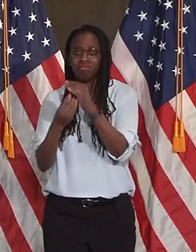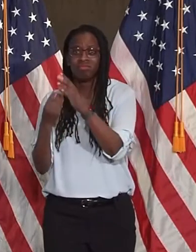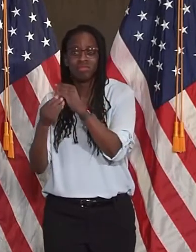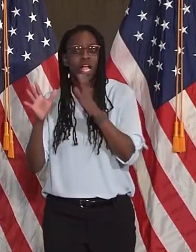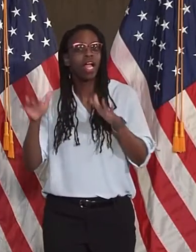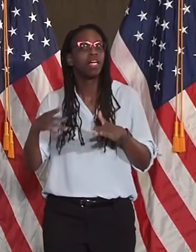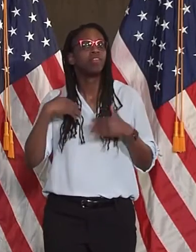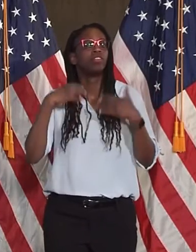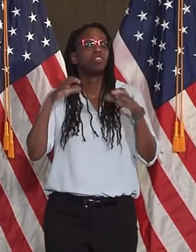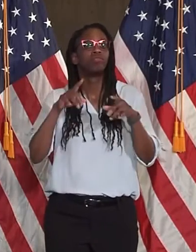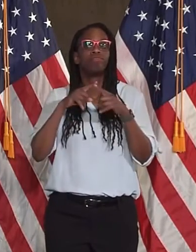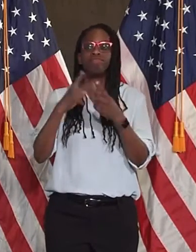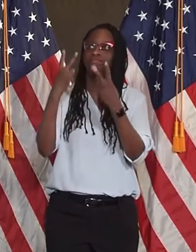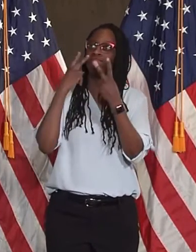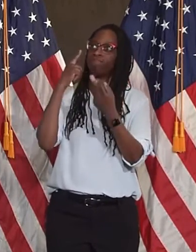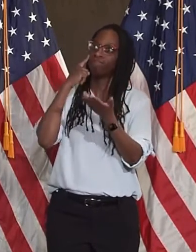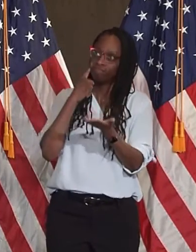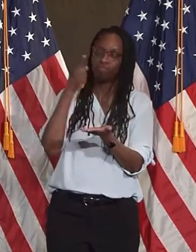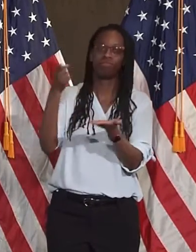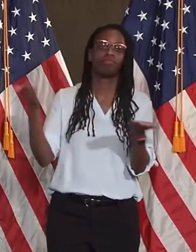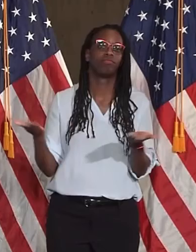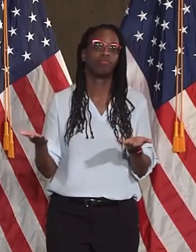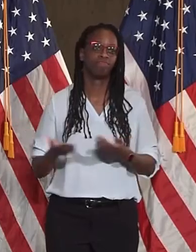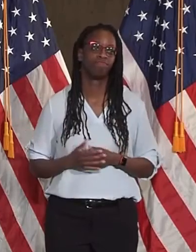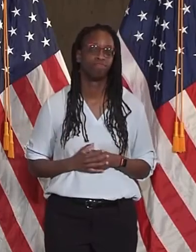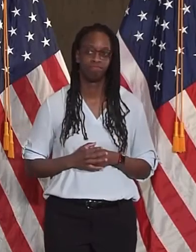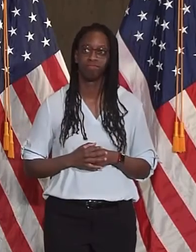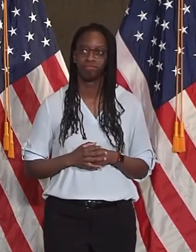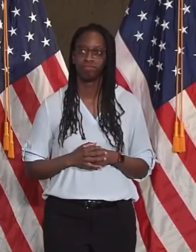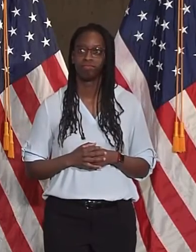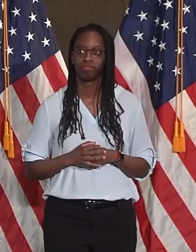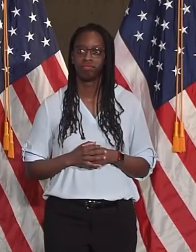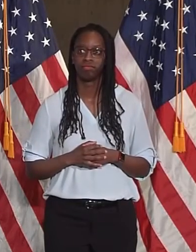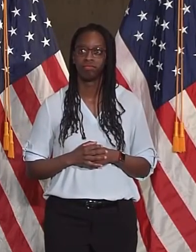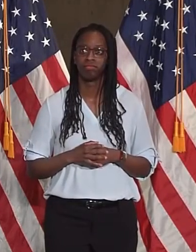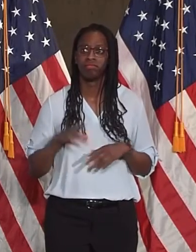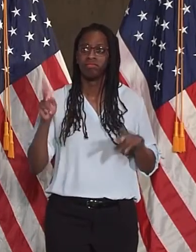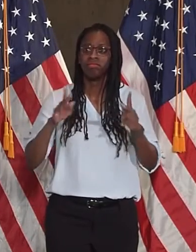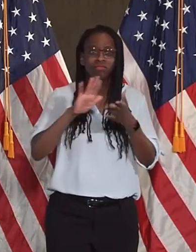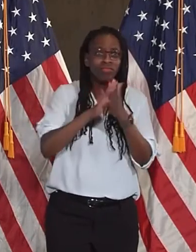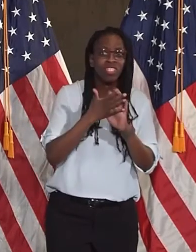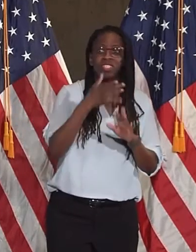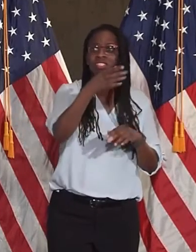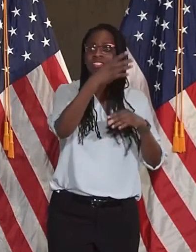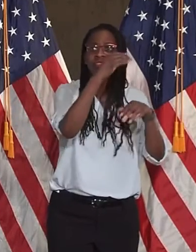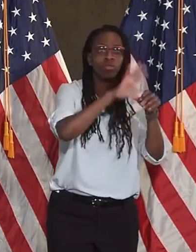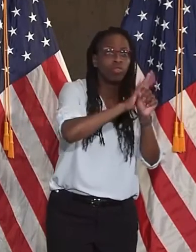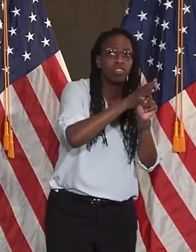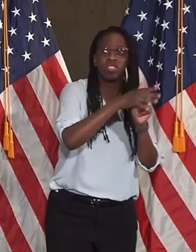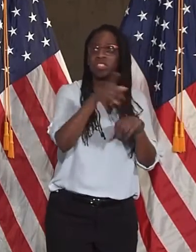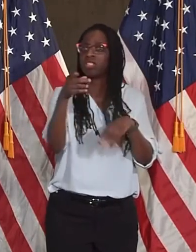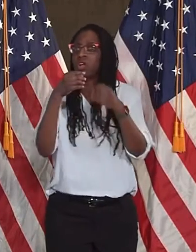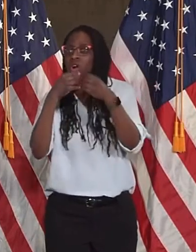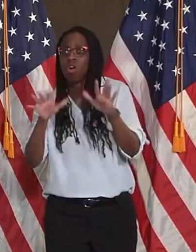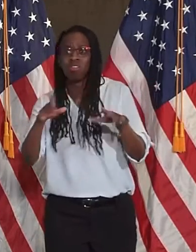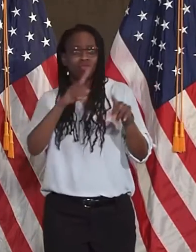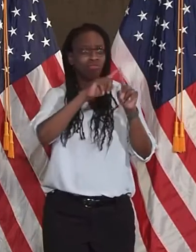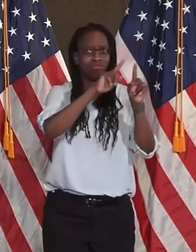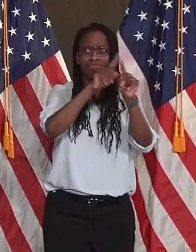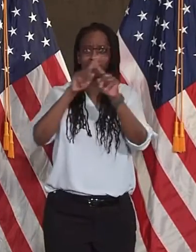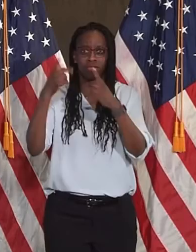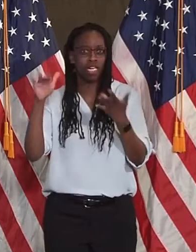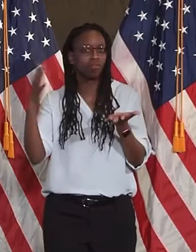lives that have been lost during the COVID-19 pandemic, and we grieve with the loved ones left behind.